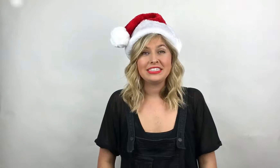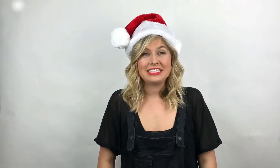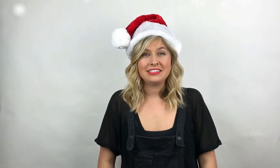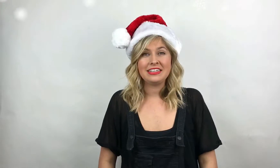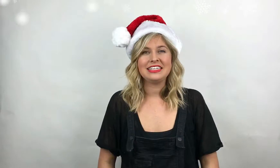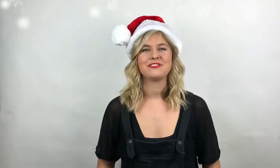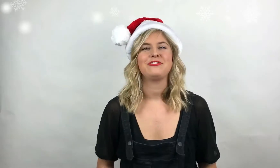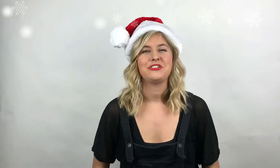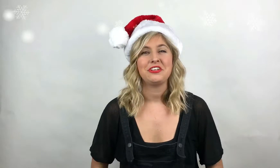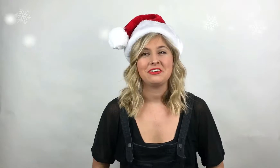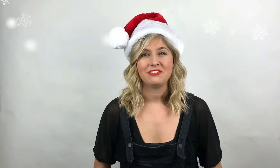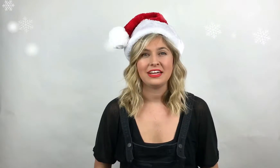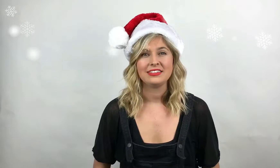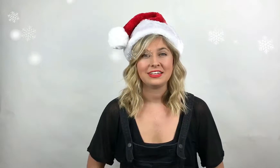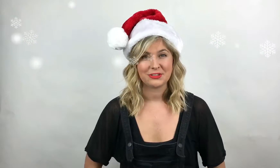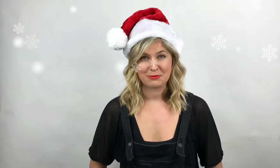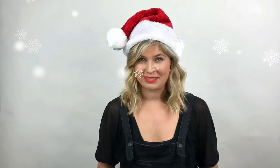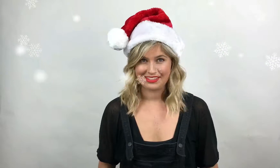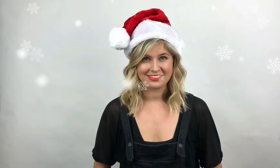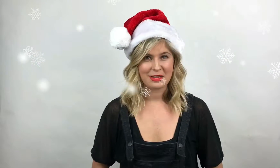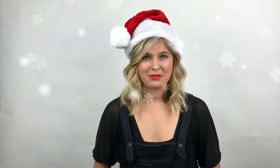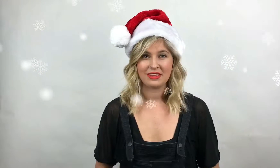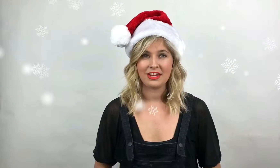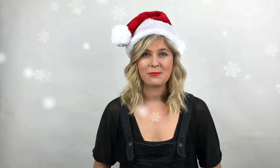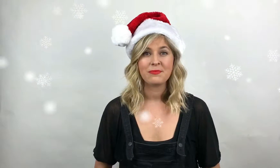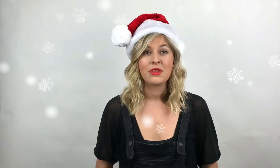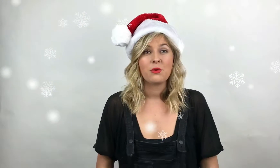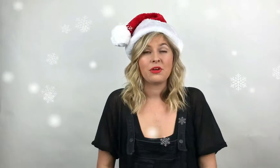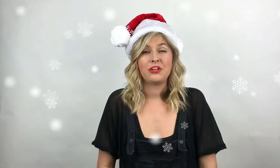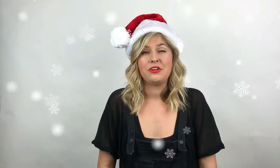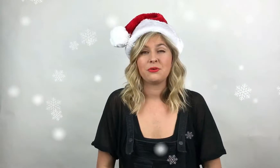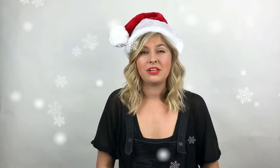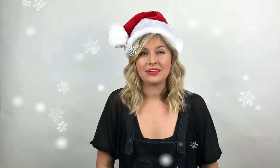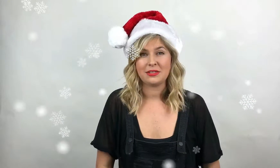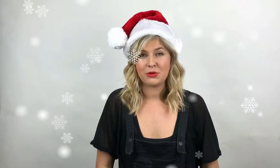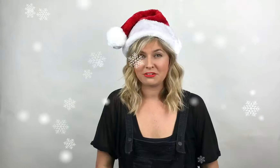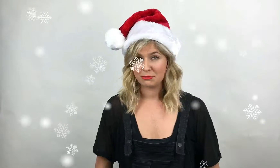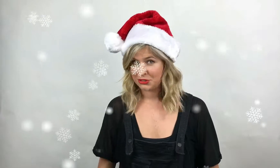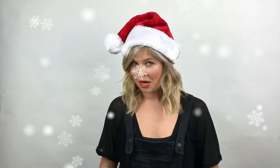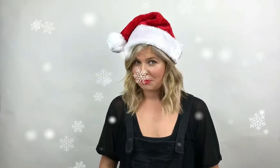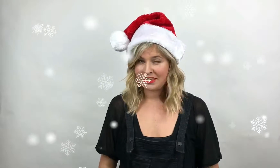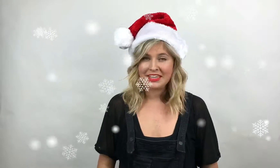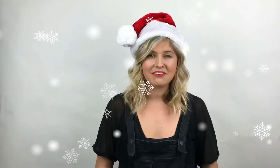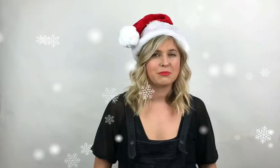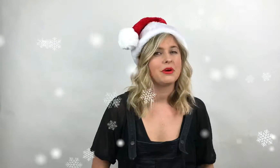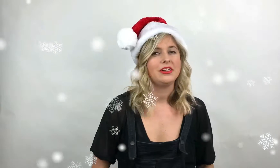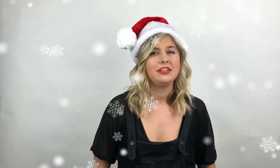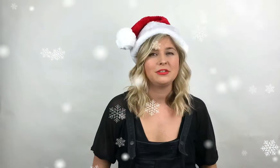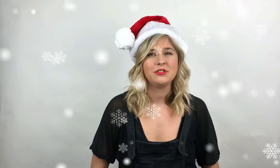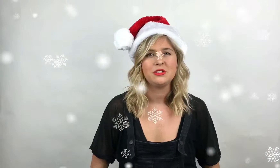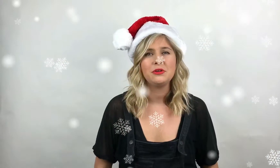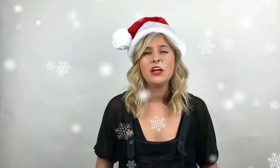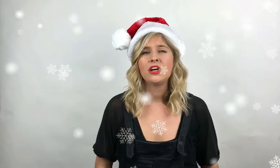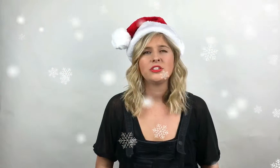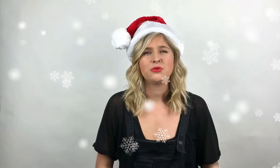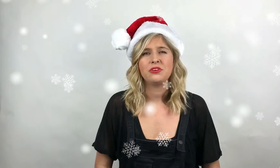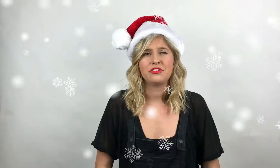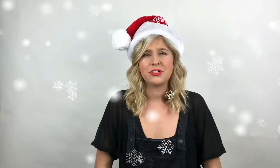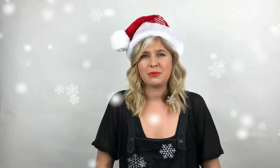holiday season is officially in effect, and it's our busiest time of the year. Whether you need a relaxing break from shopping, have a party to go to, or just want to feel your